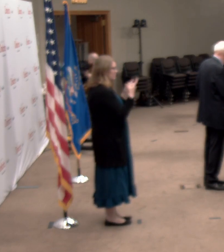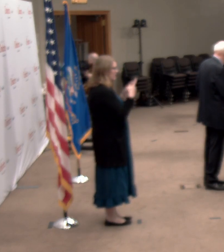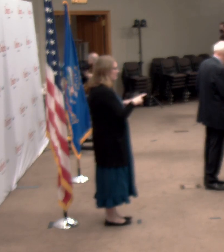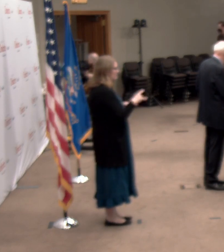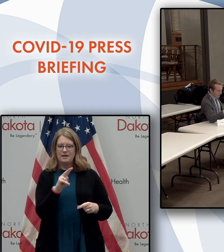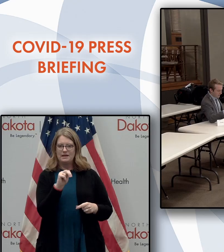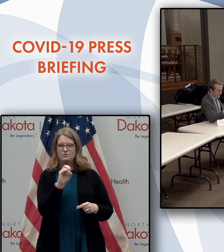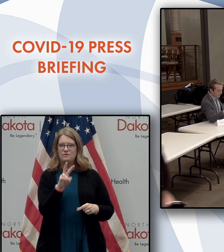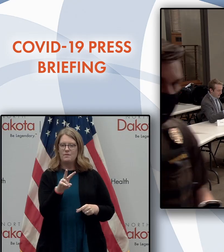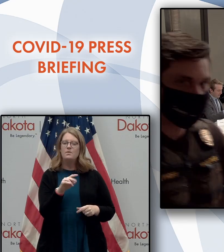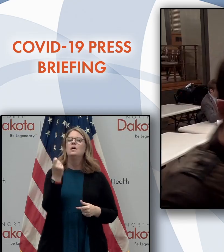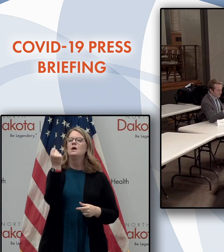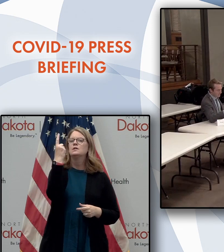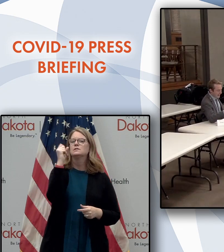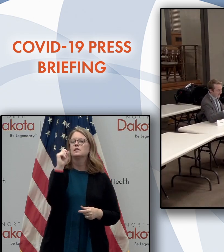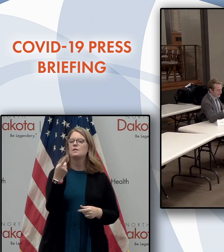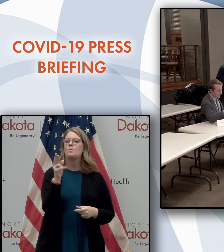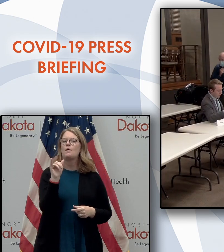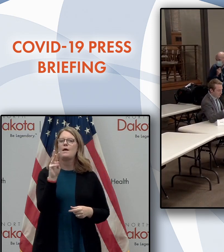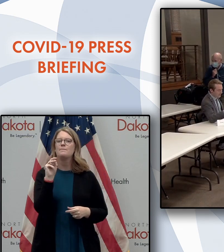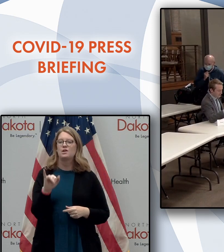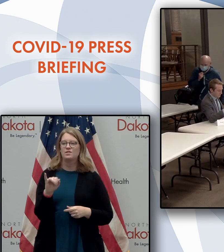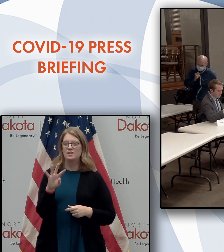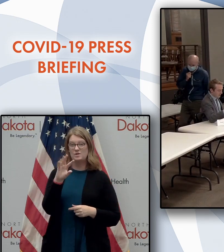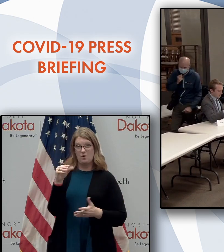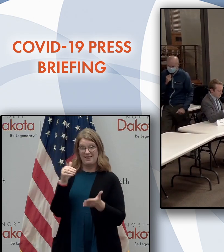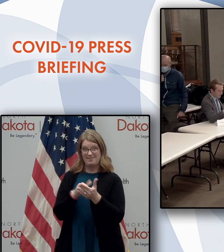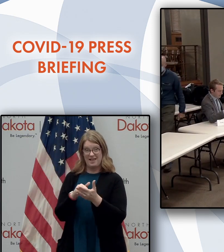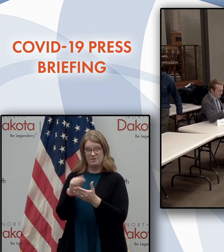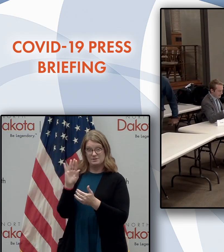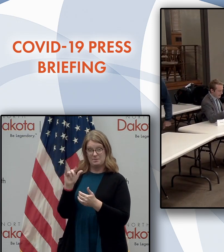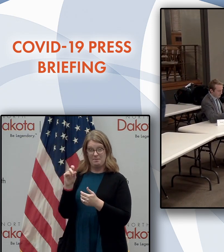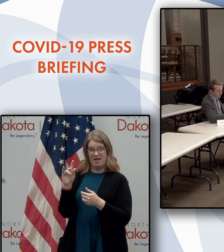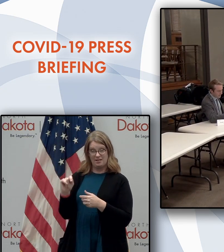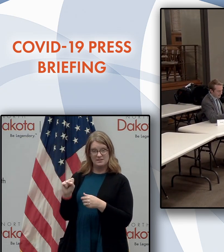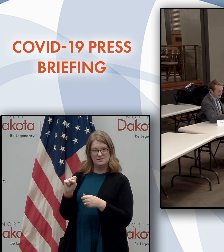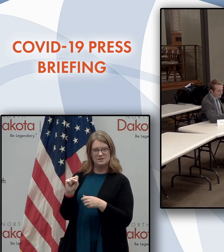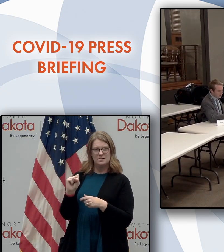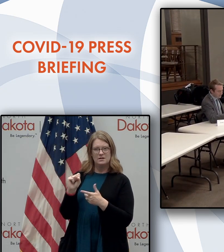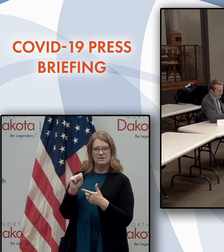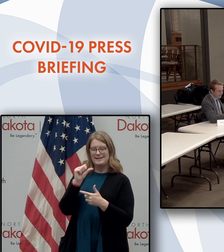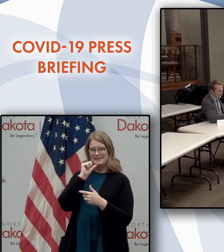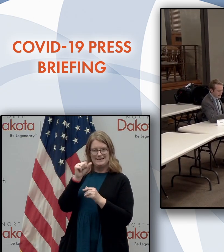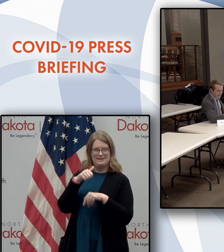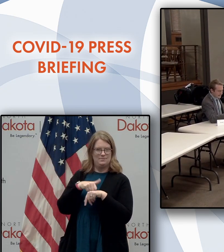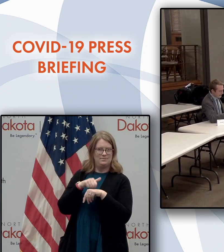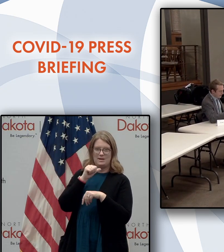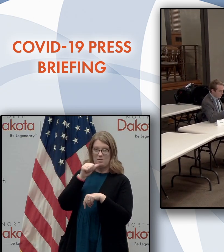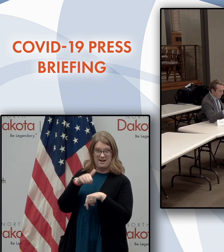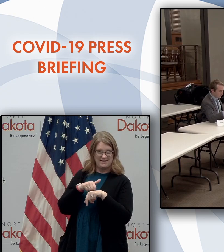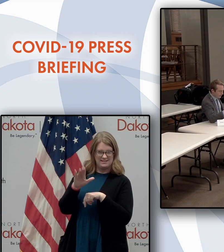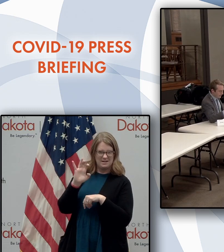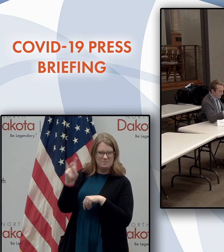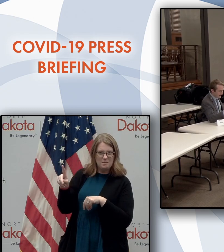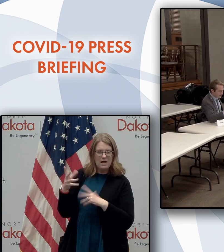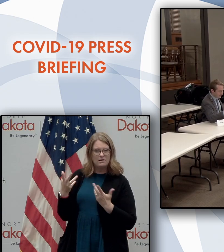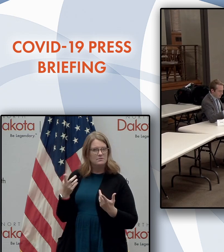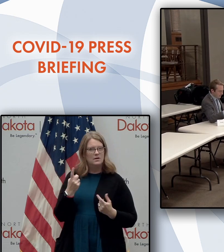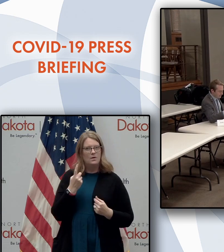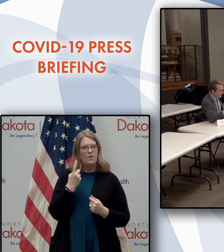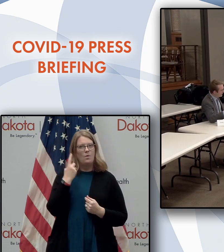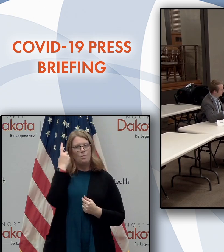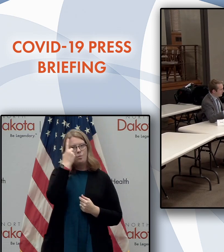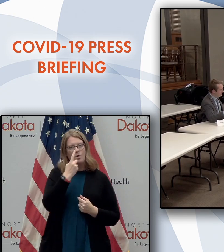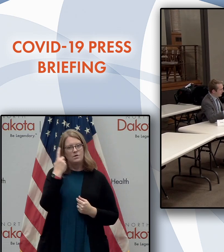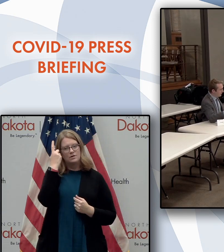the primary, there were 40,000 ballots that went unreturned on election day. Wondering if that's